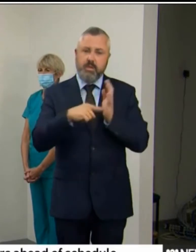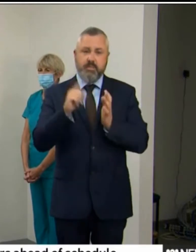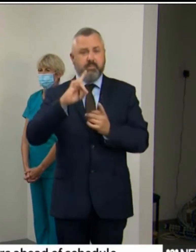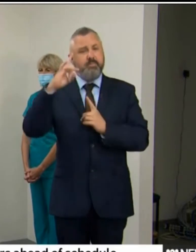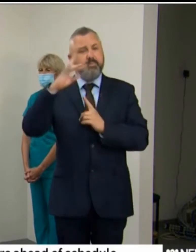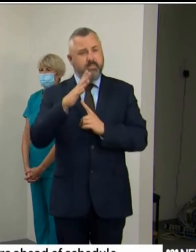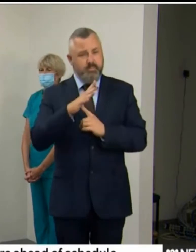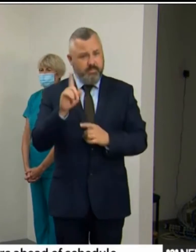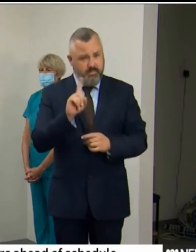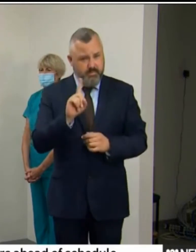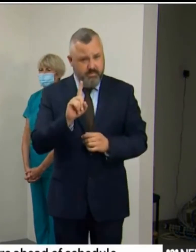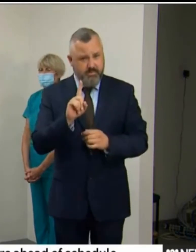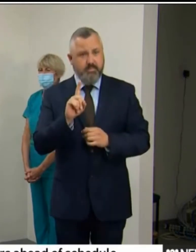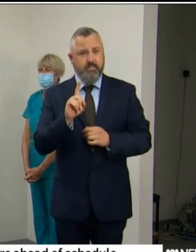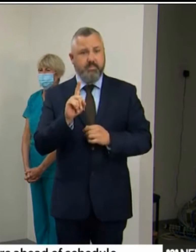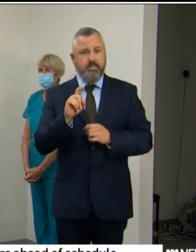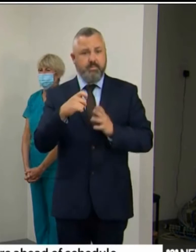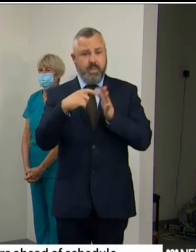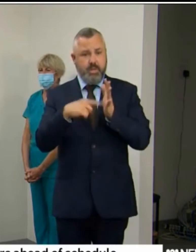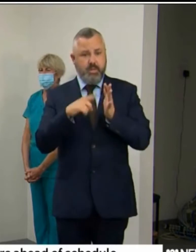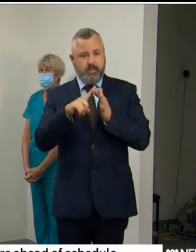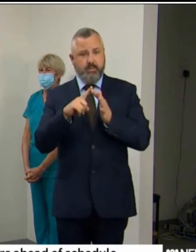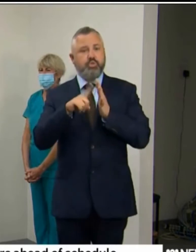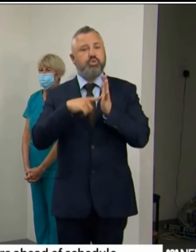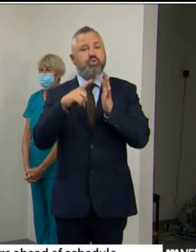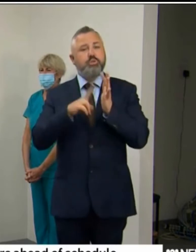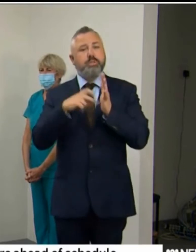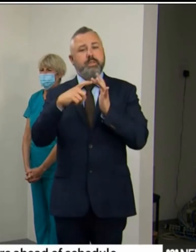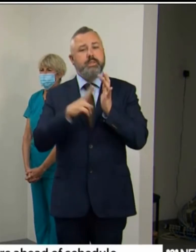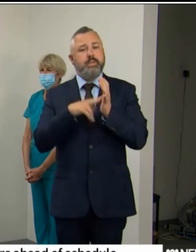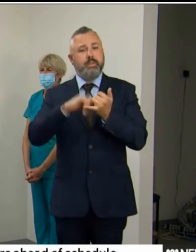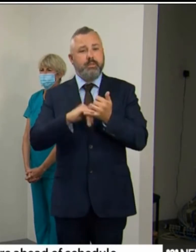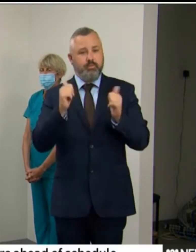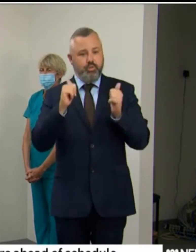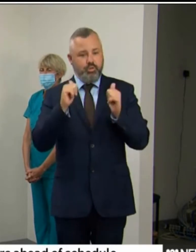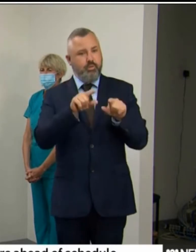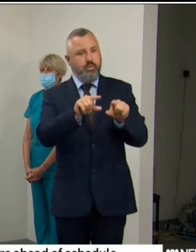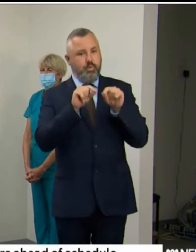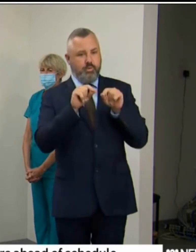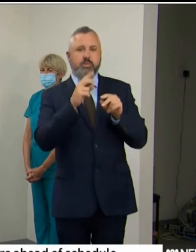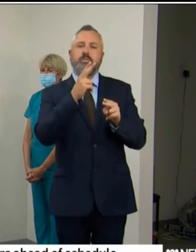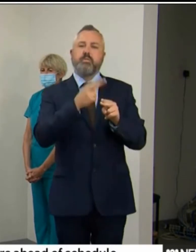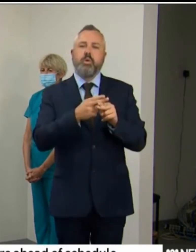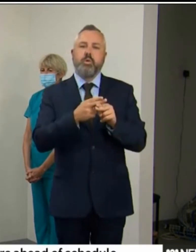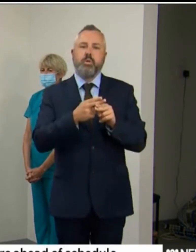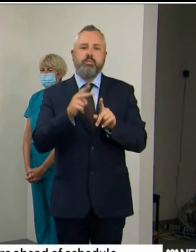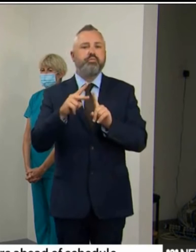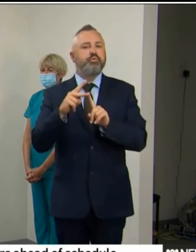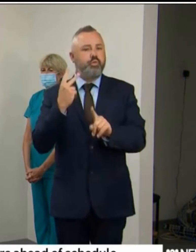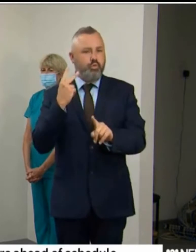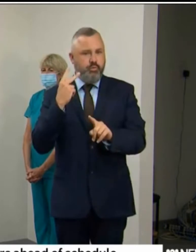that Kate Jenkins has been appointed specifically to lead a review on Parliament, to